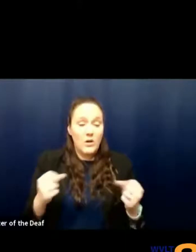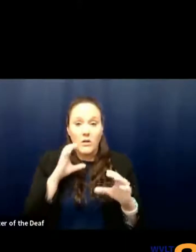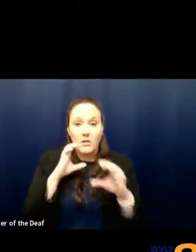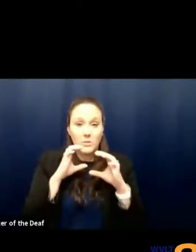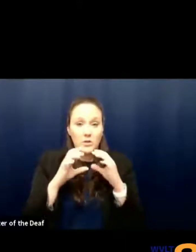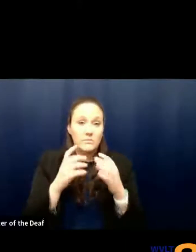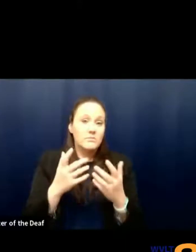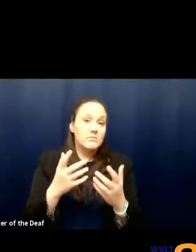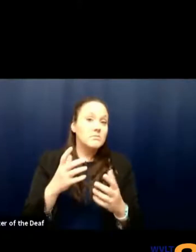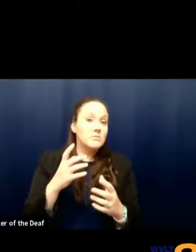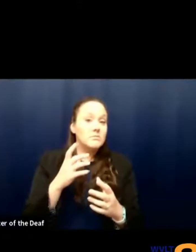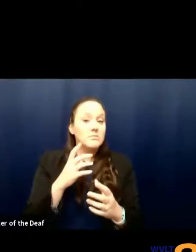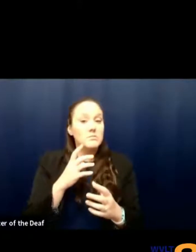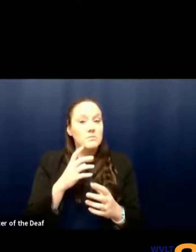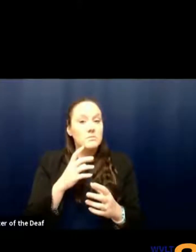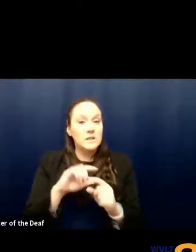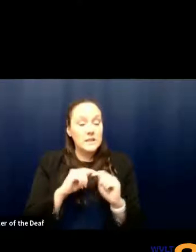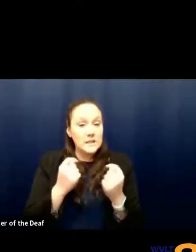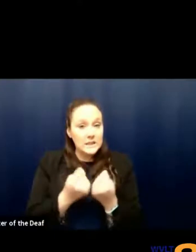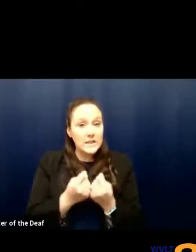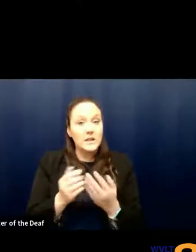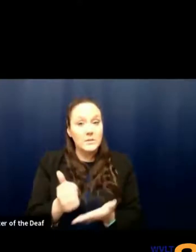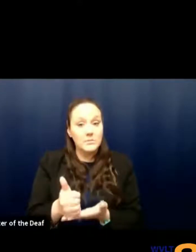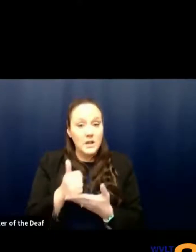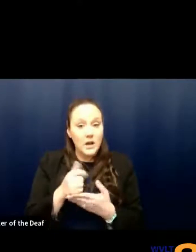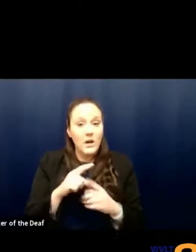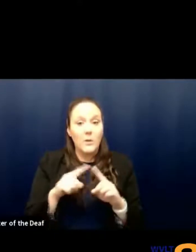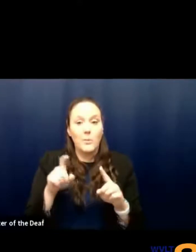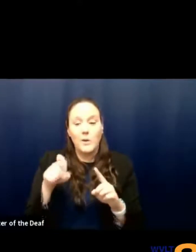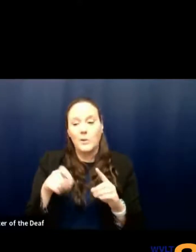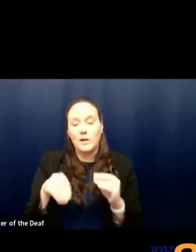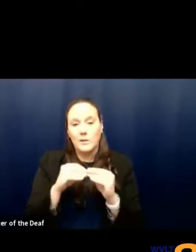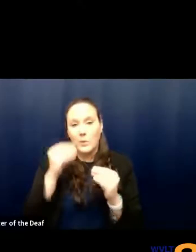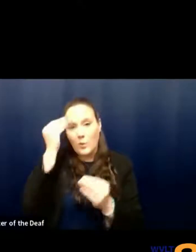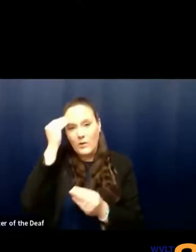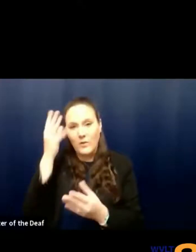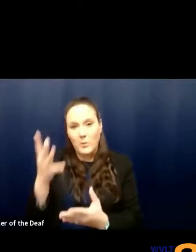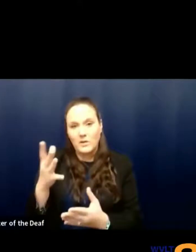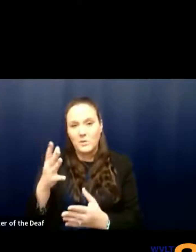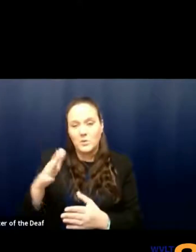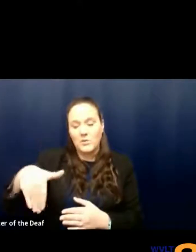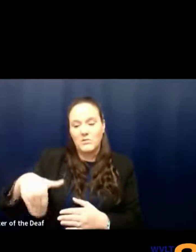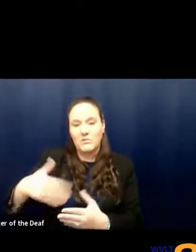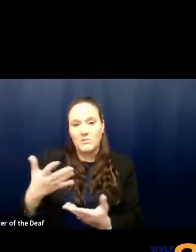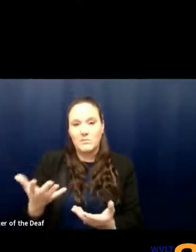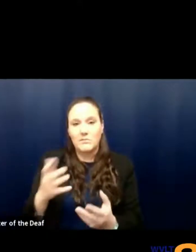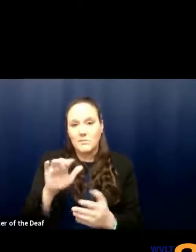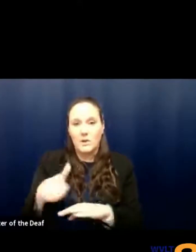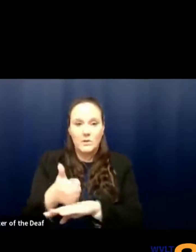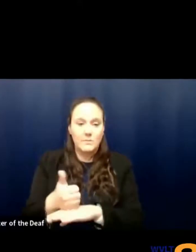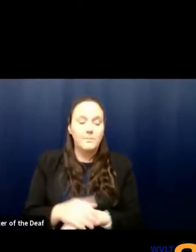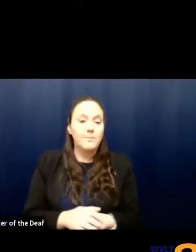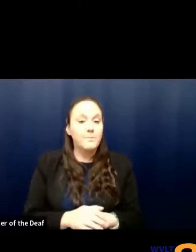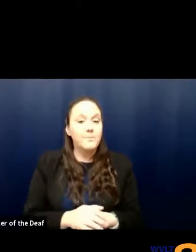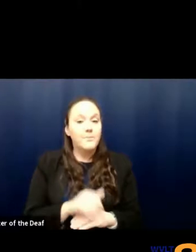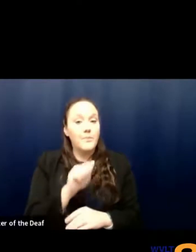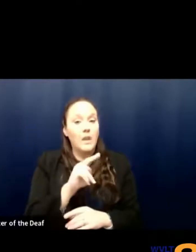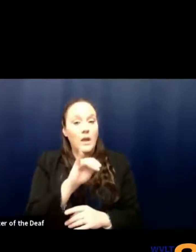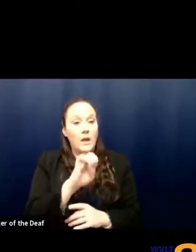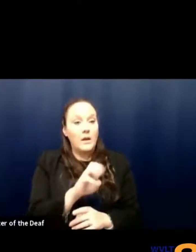help guide us, but there'll have to be more information to come on that. We're just not at that point yet. From Annie with WBIR,